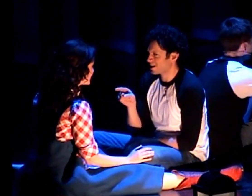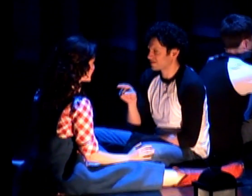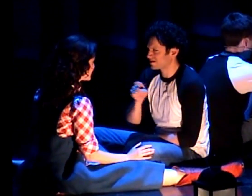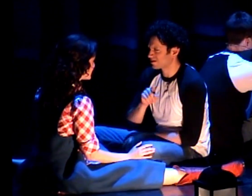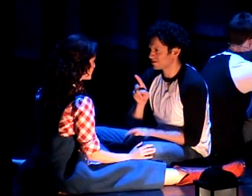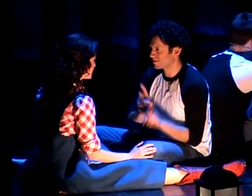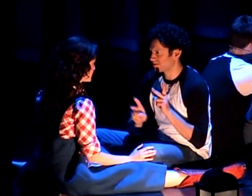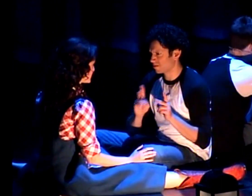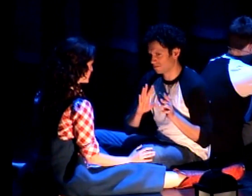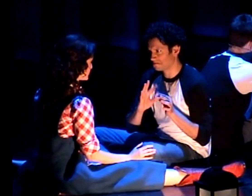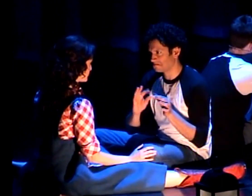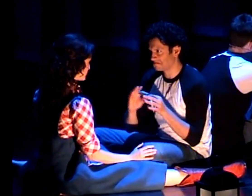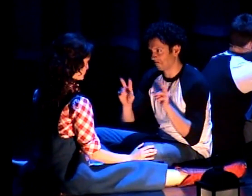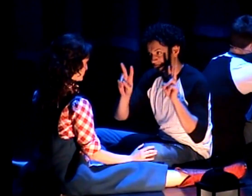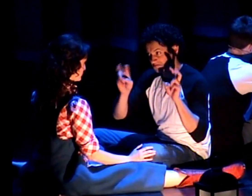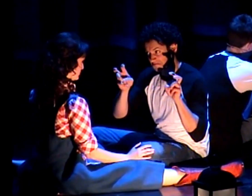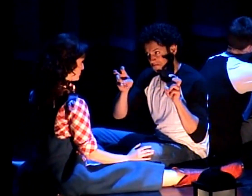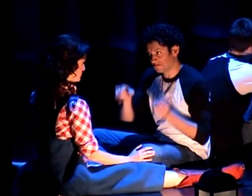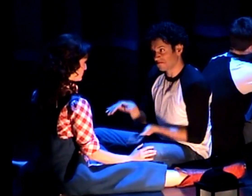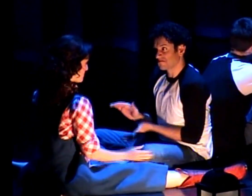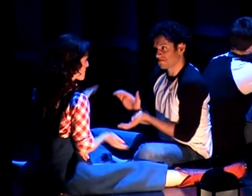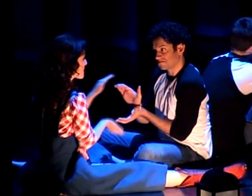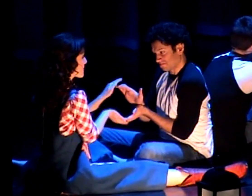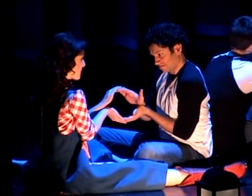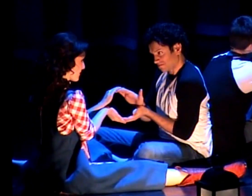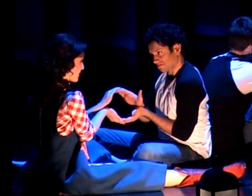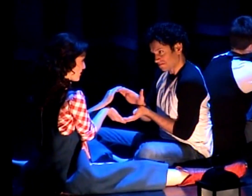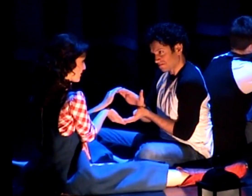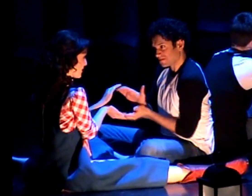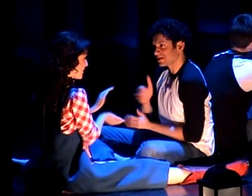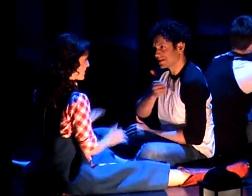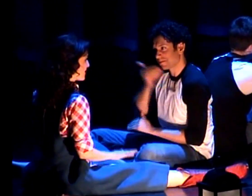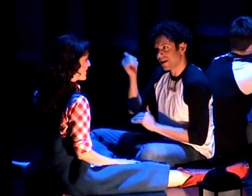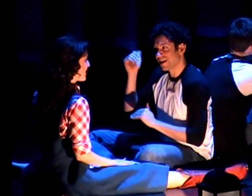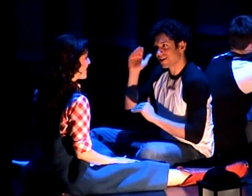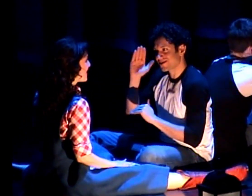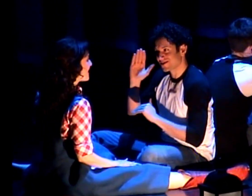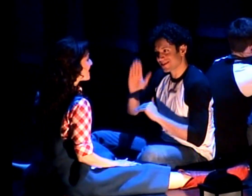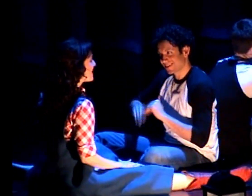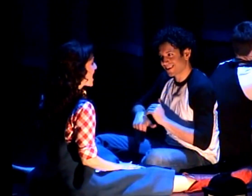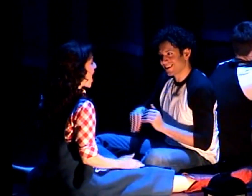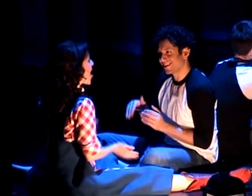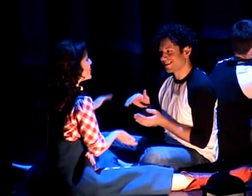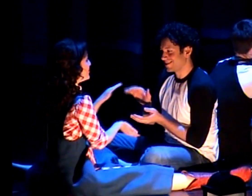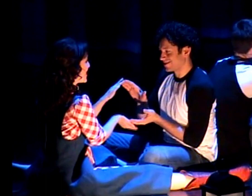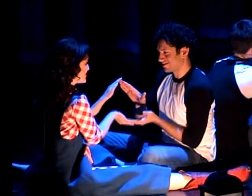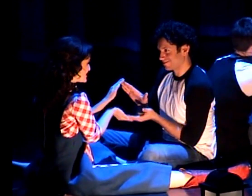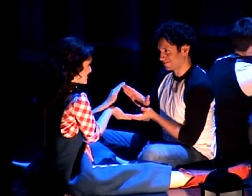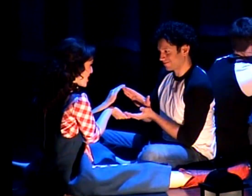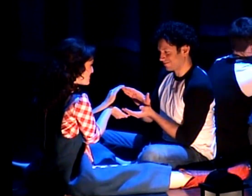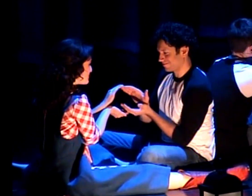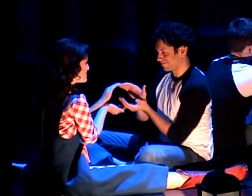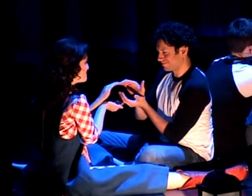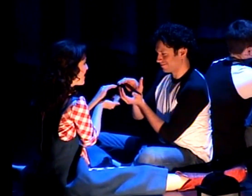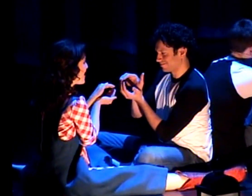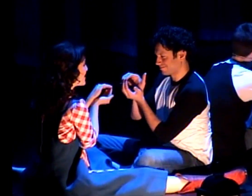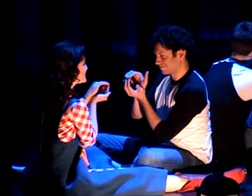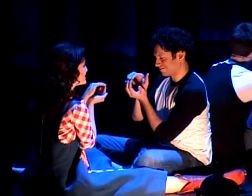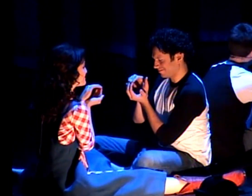They say, the whole is greater than the sum of the parts